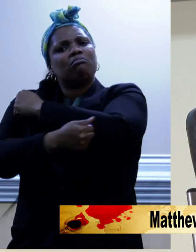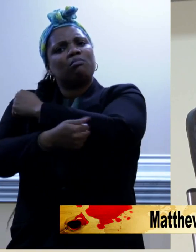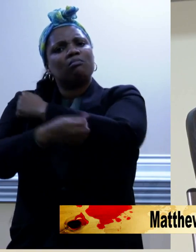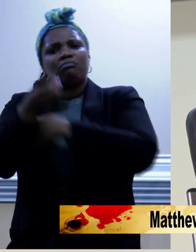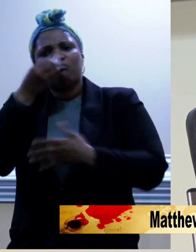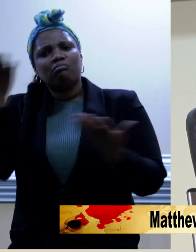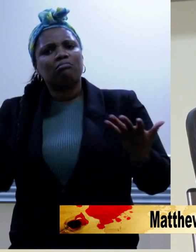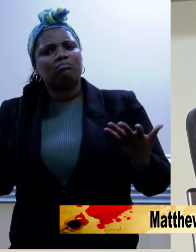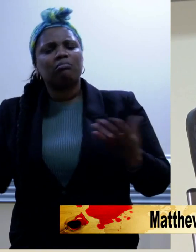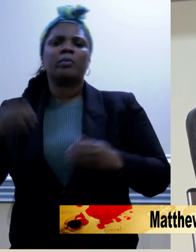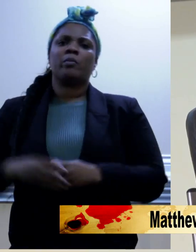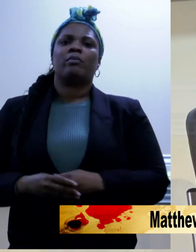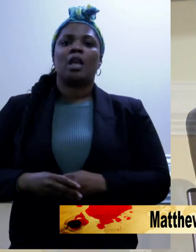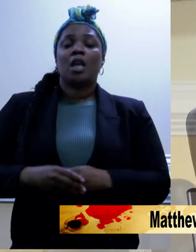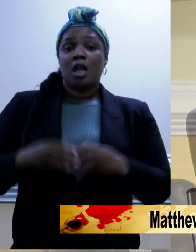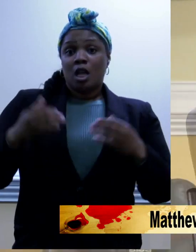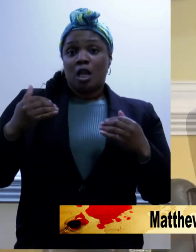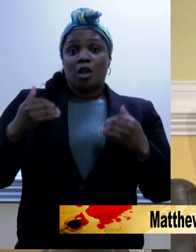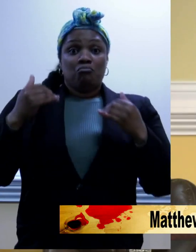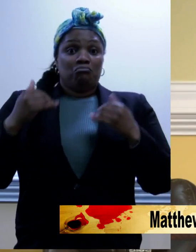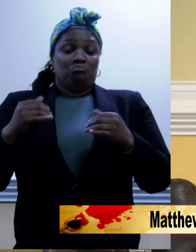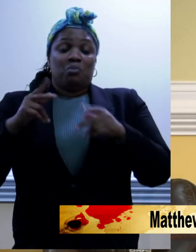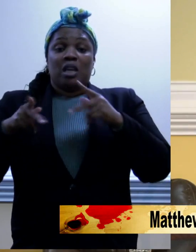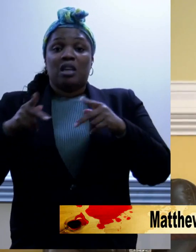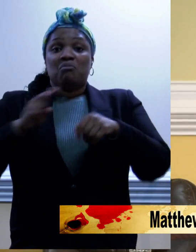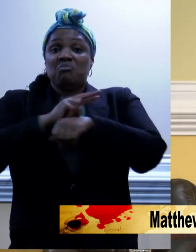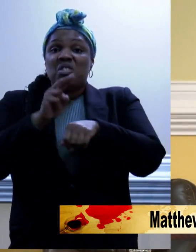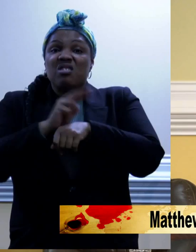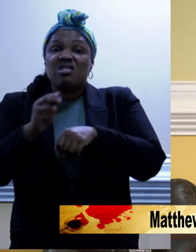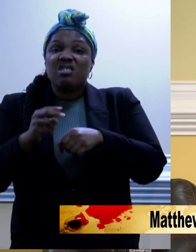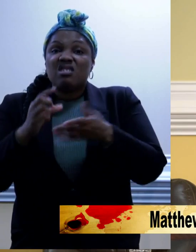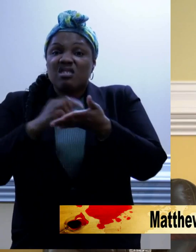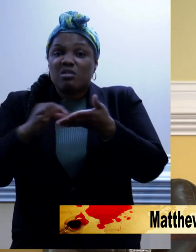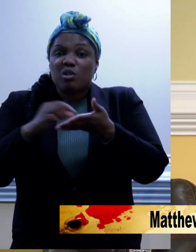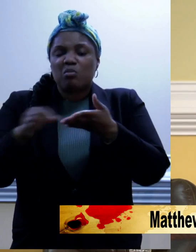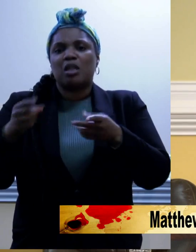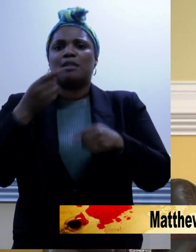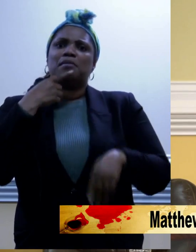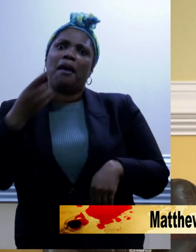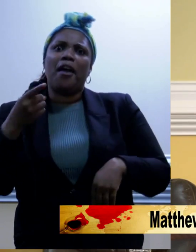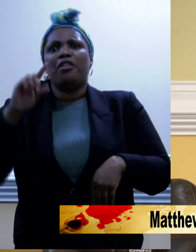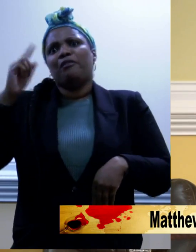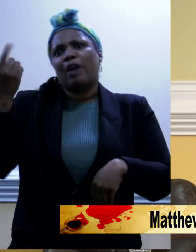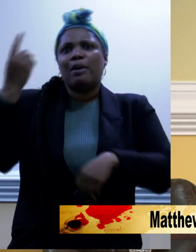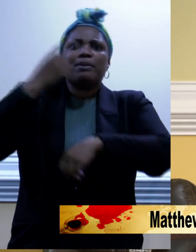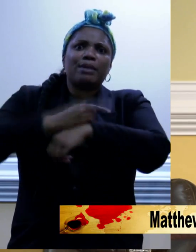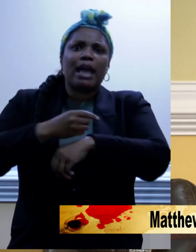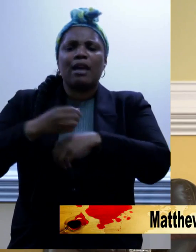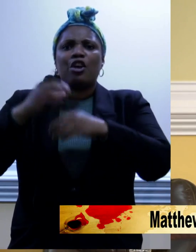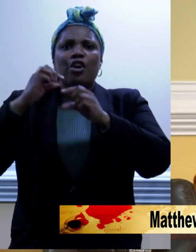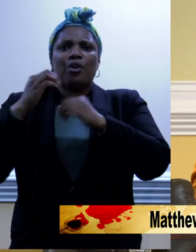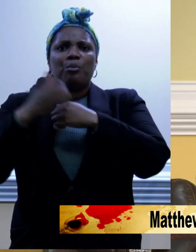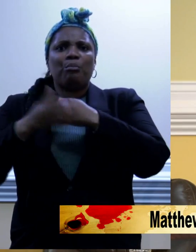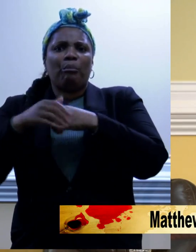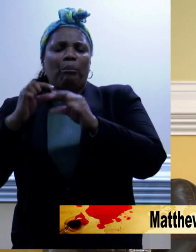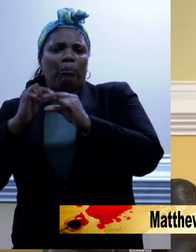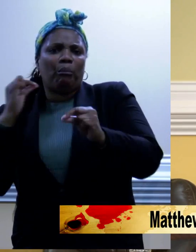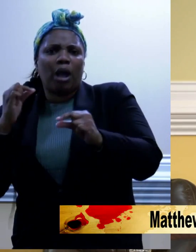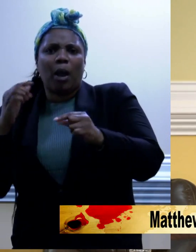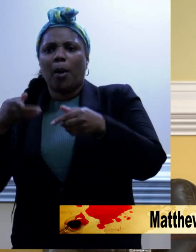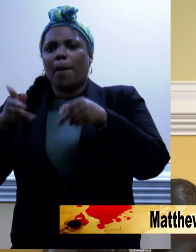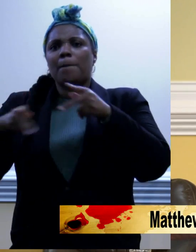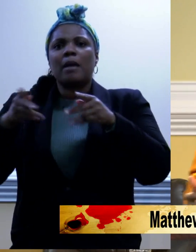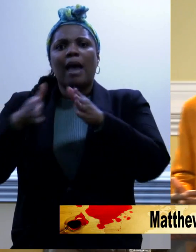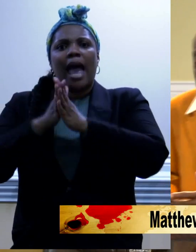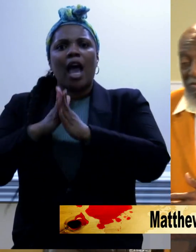eat the Passover? Now, people use this, brothers use this and say, now, see, it said the first day of the Feast of Unleavened Bread, the people asked